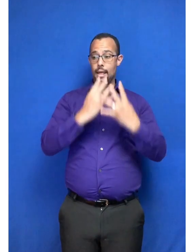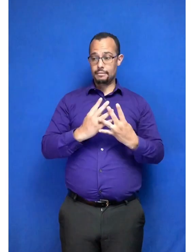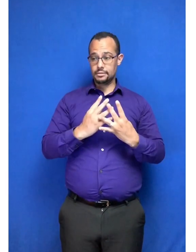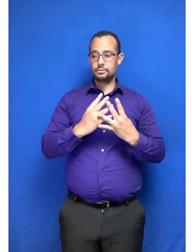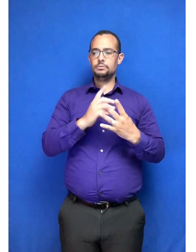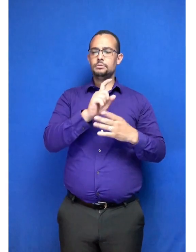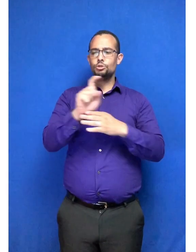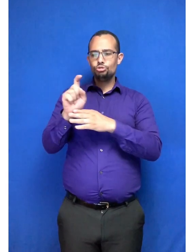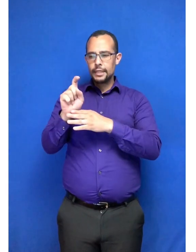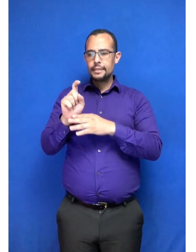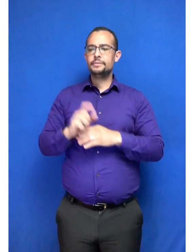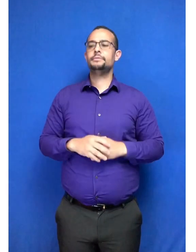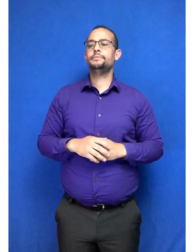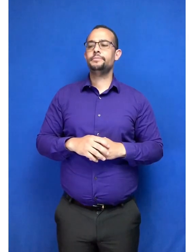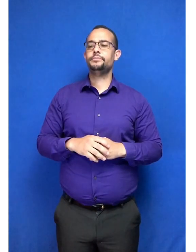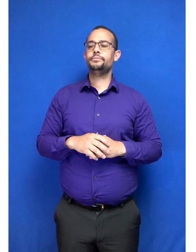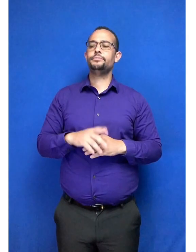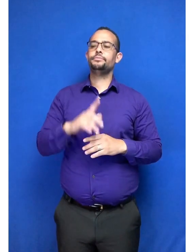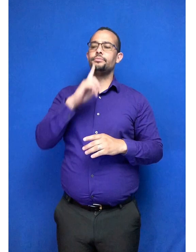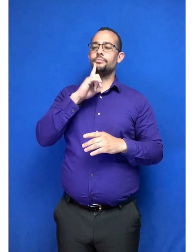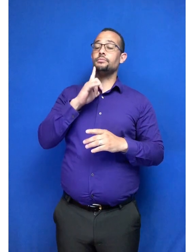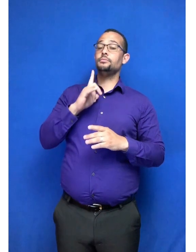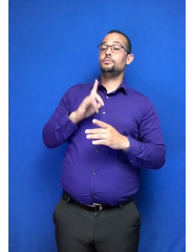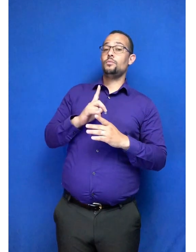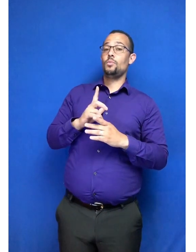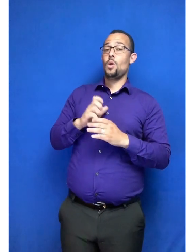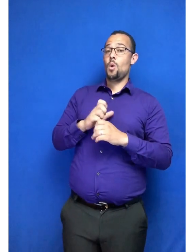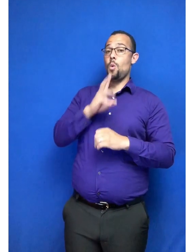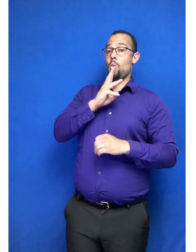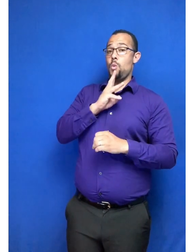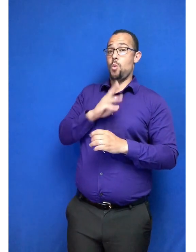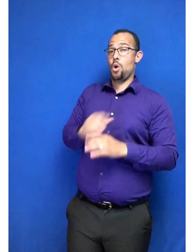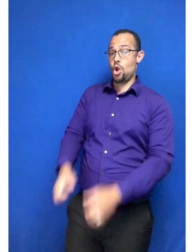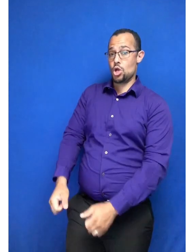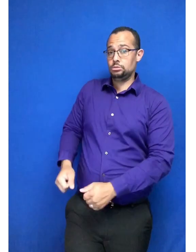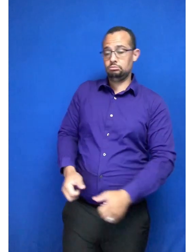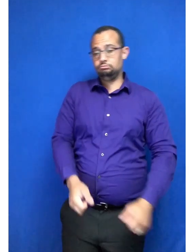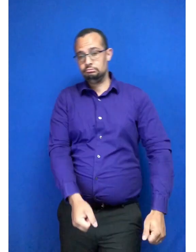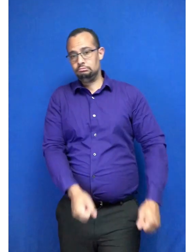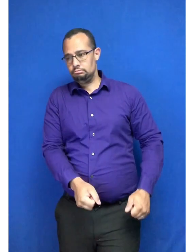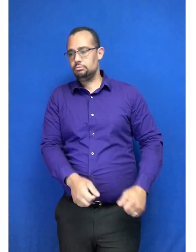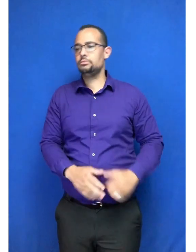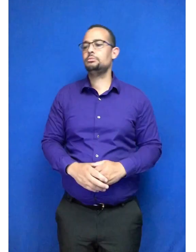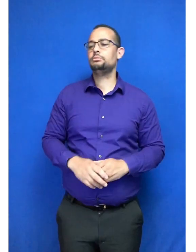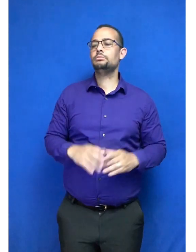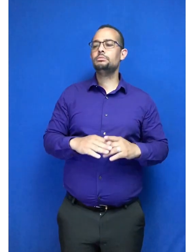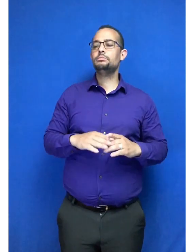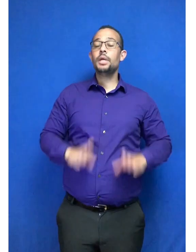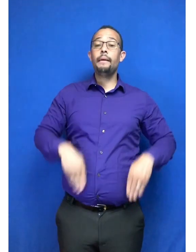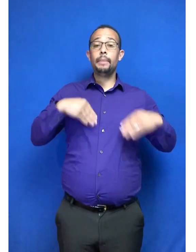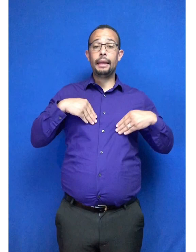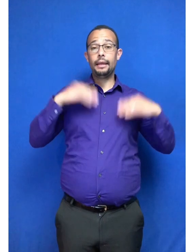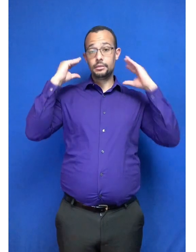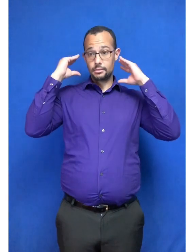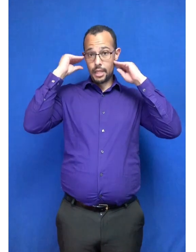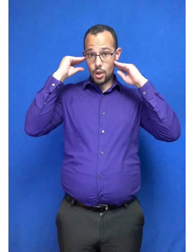member. Permanent markers so you can label items, small battery operated fans, small travel